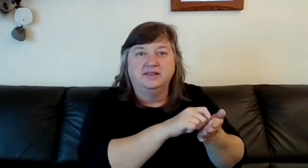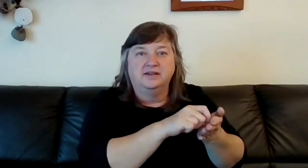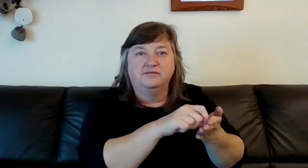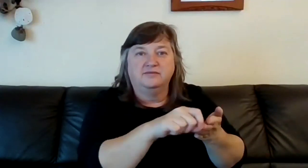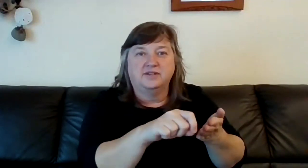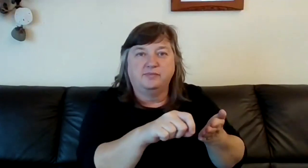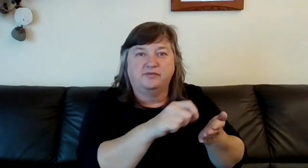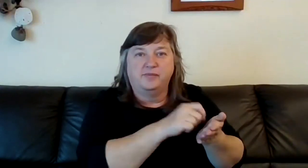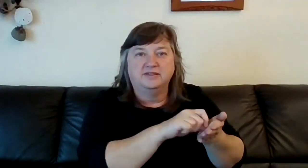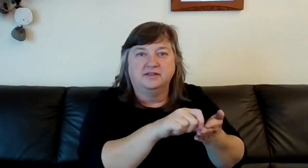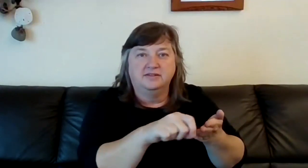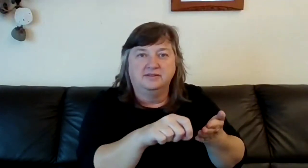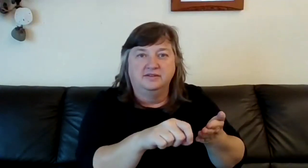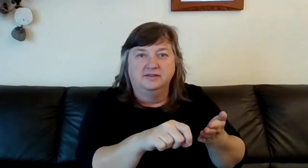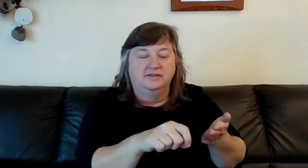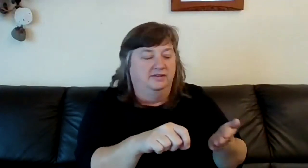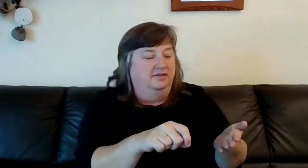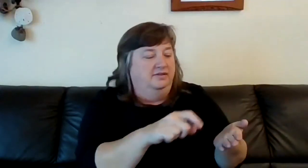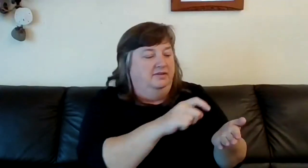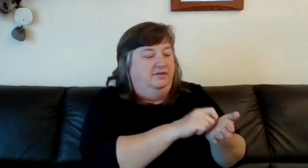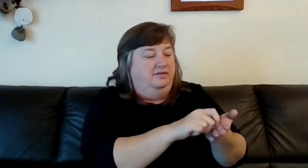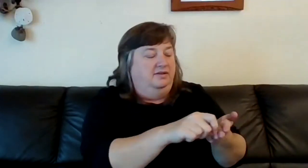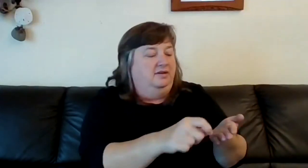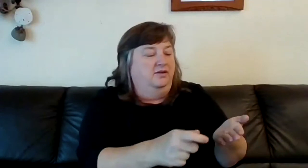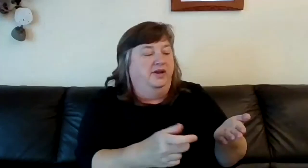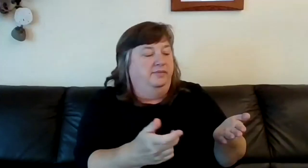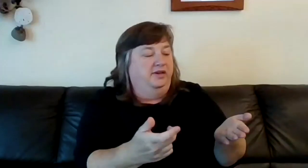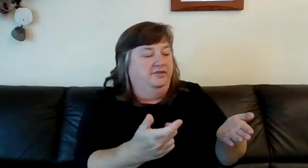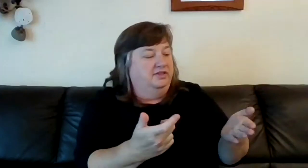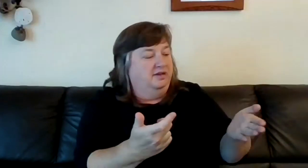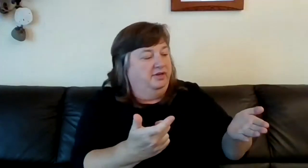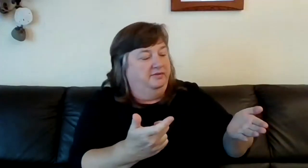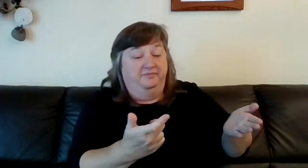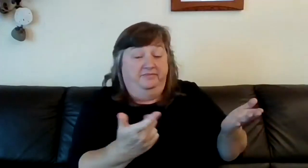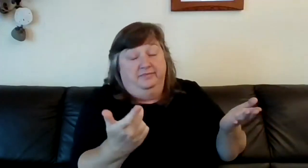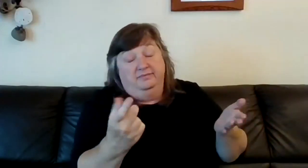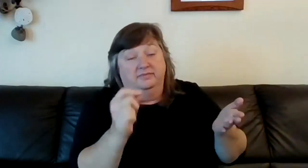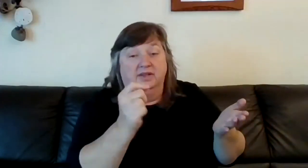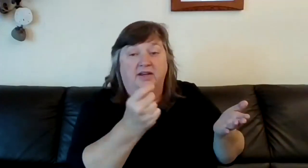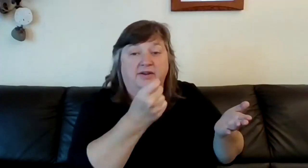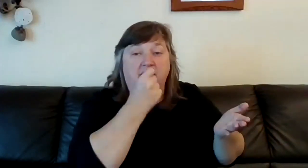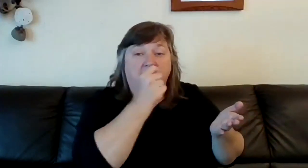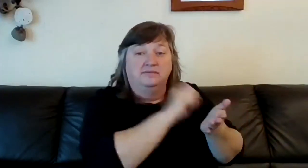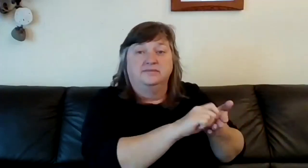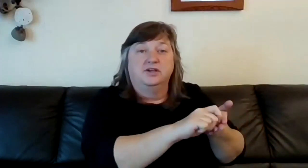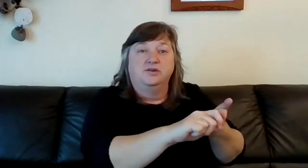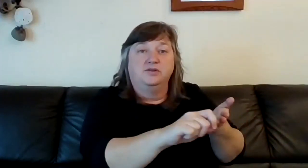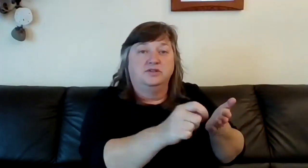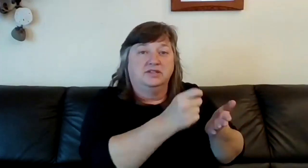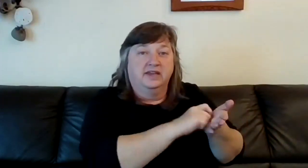the top of a pencil. I don't know why anybody ever did that, but at any rate, so you just lick it and